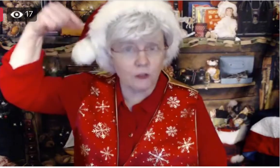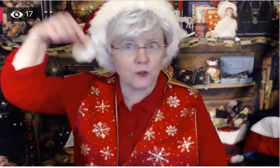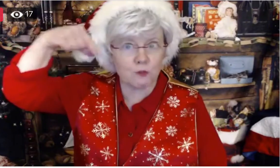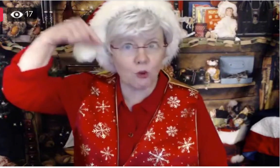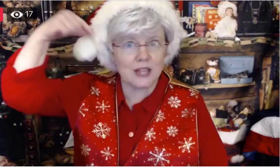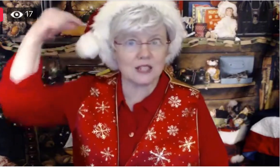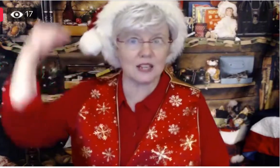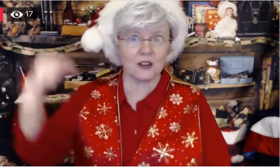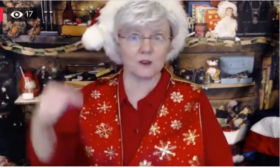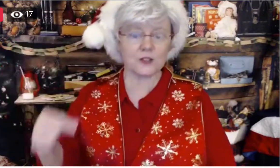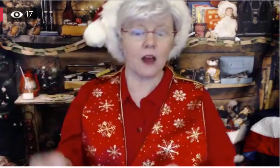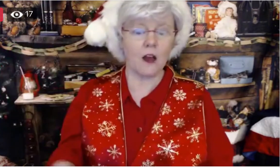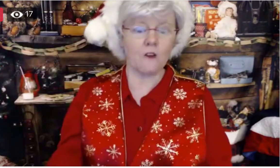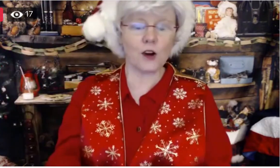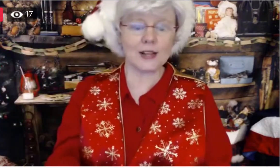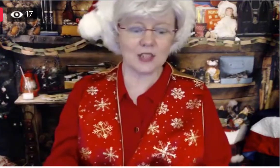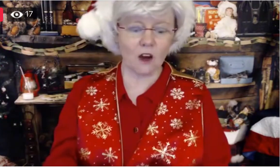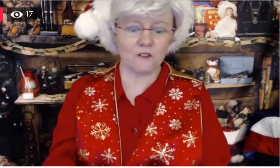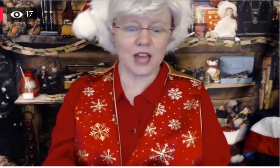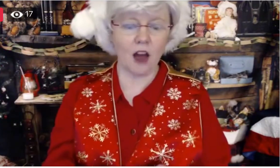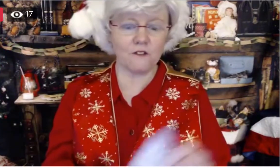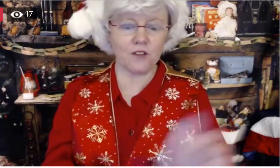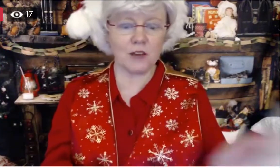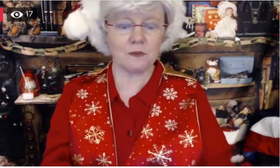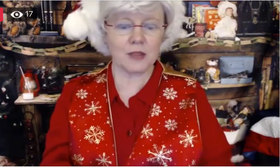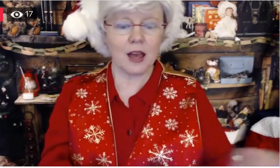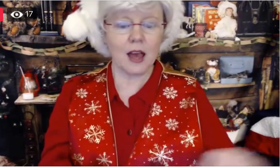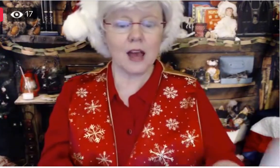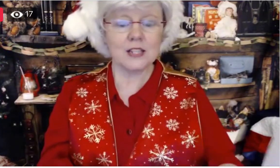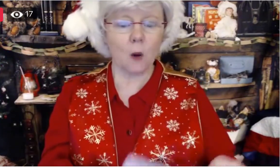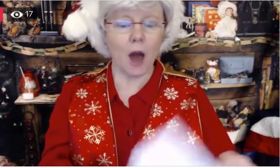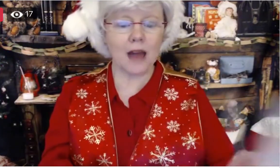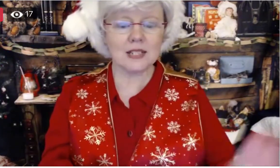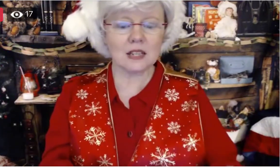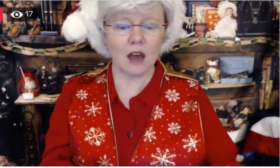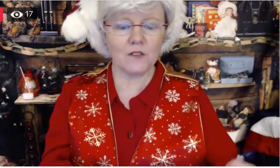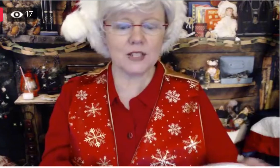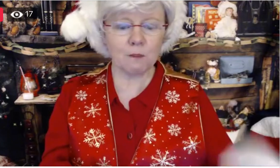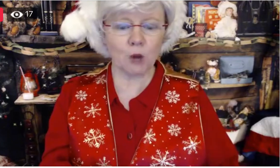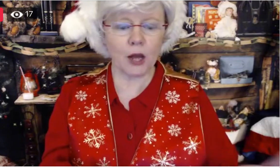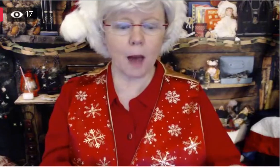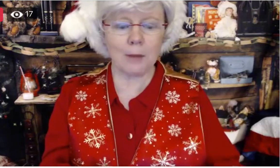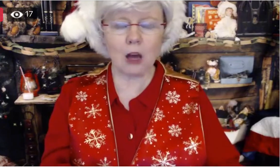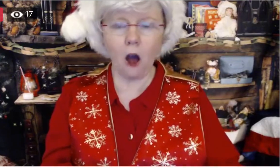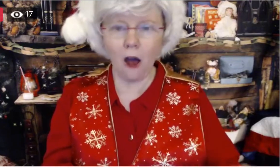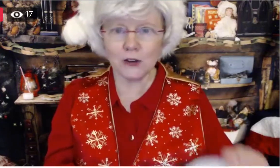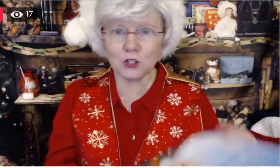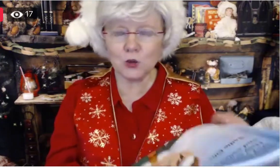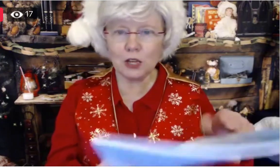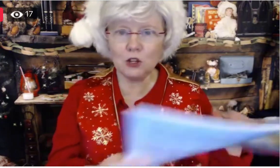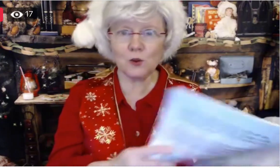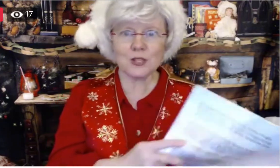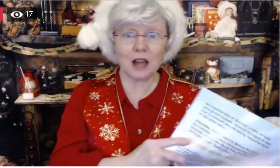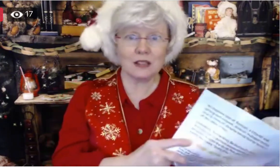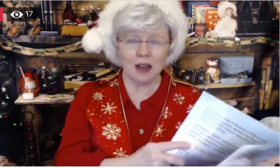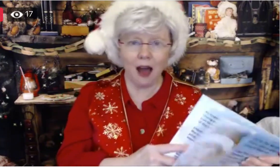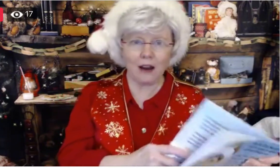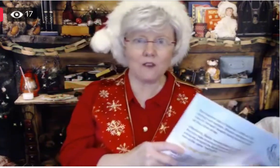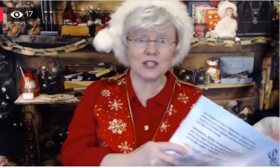those pointed ears for a Selfie Elfie. So I just love this book because you can use a lot of